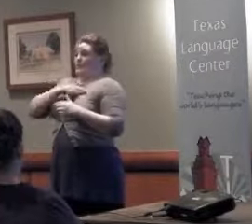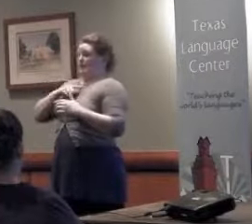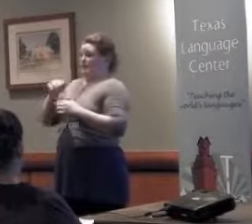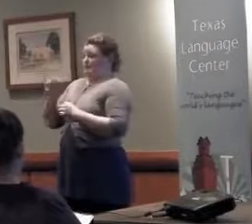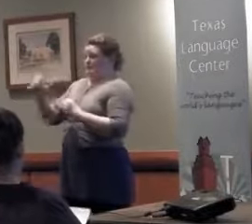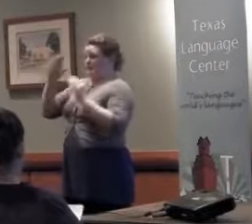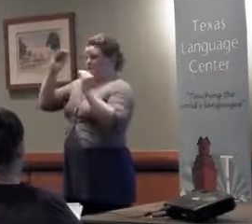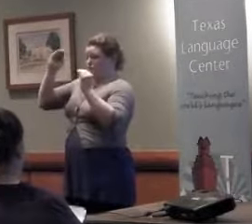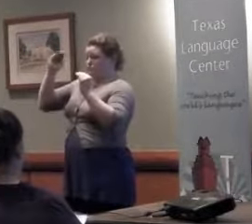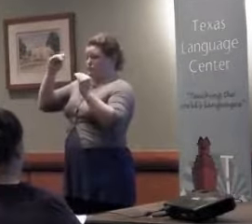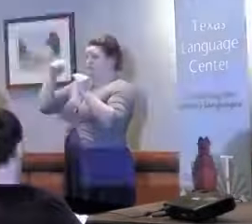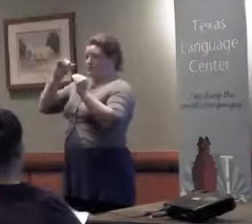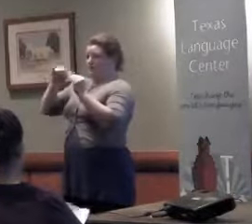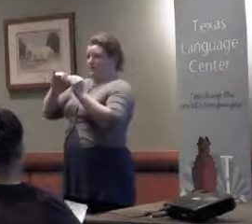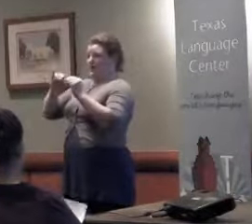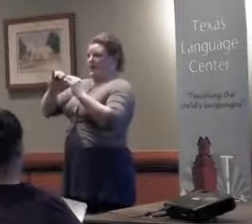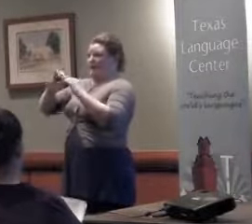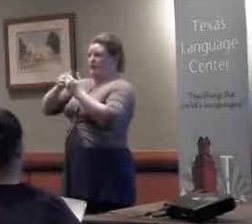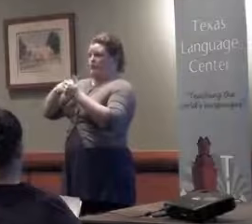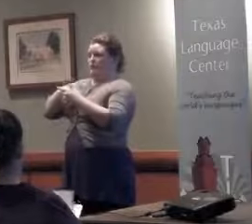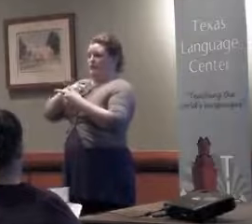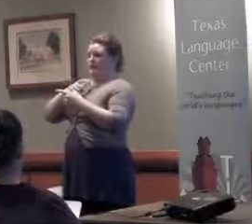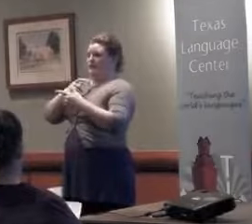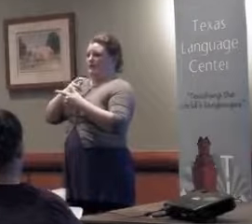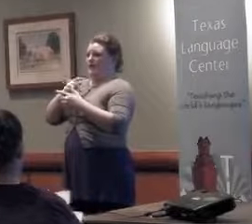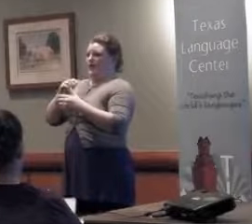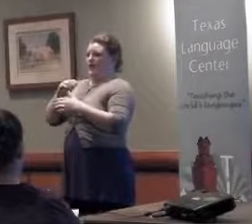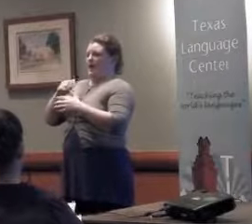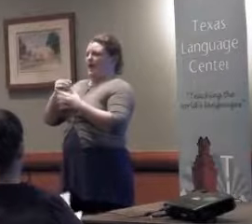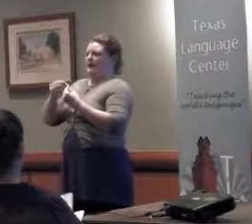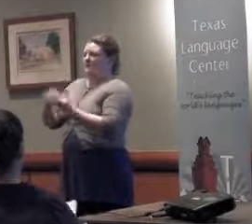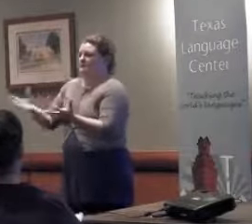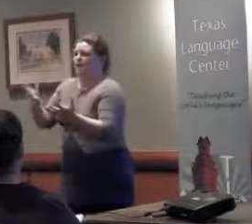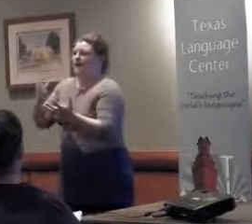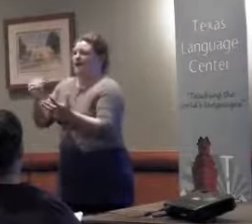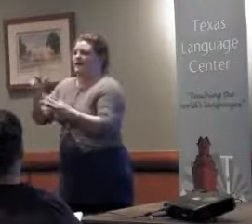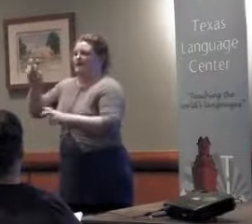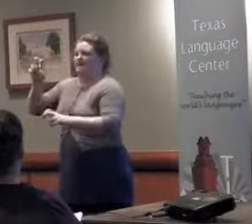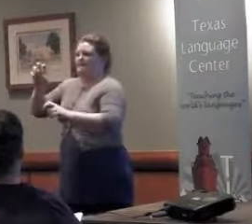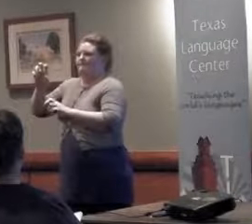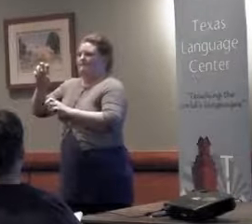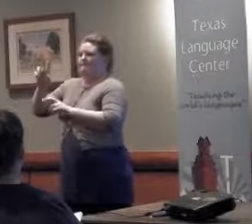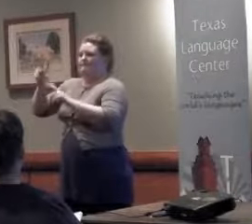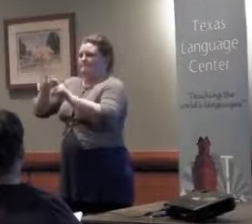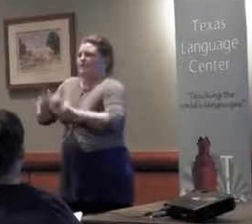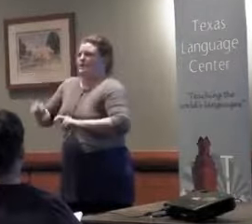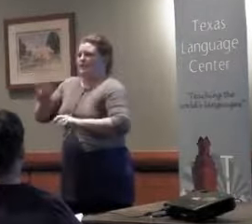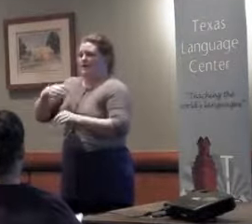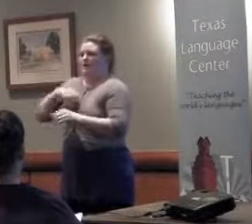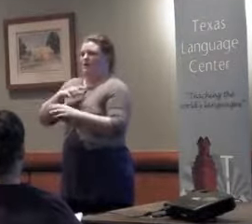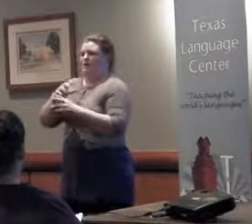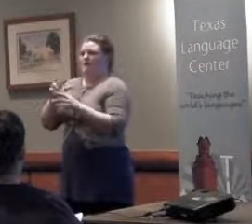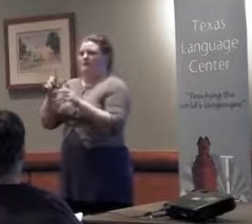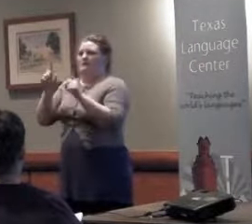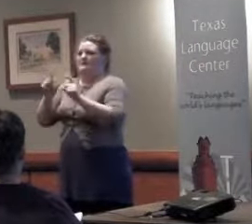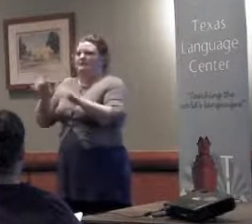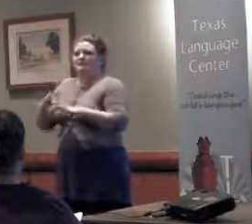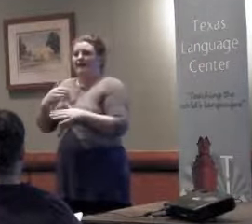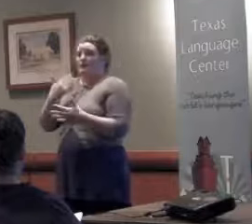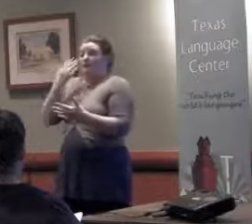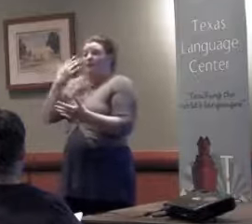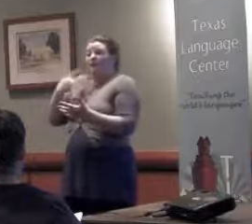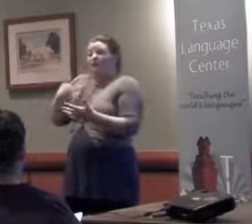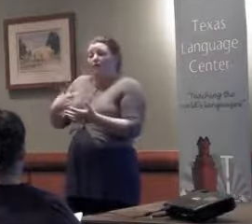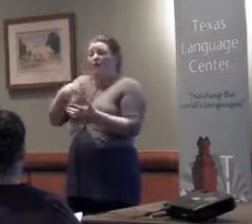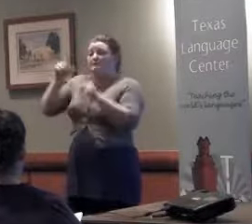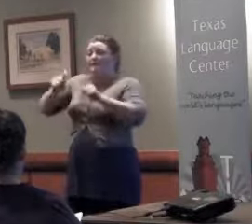instruction, administer and evaluate assessments, because assessments are normally done in spoken language instruction via writing. Not